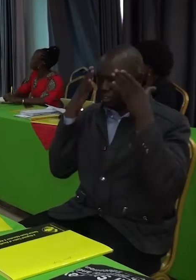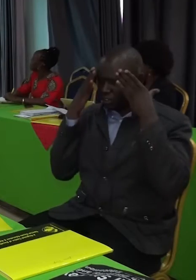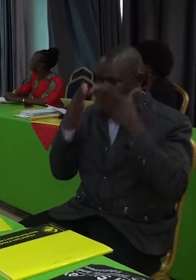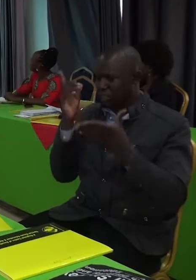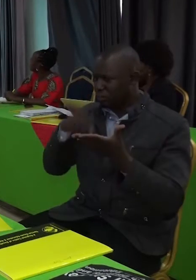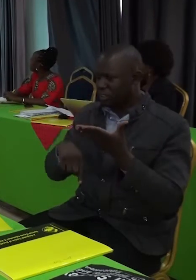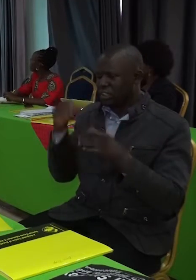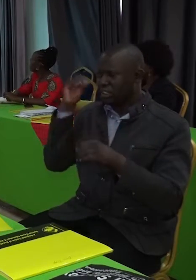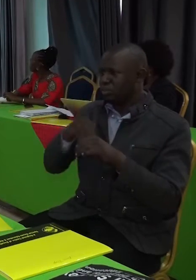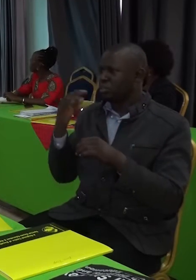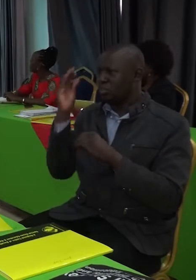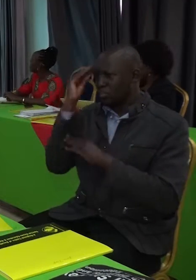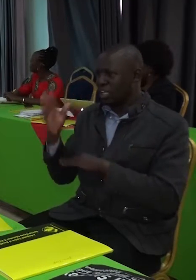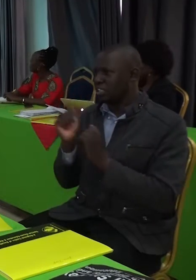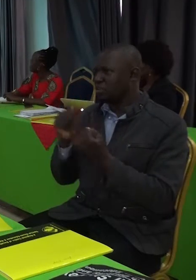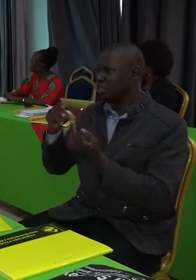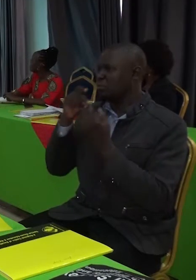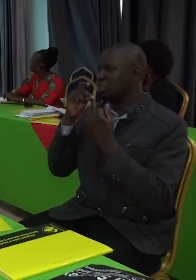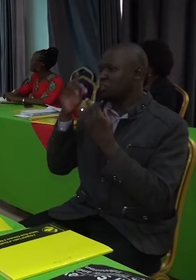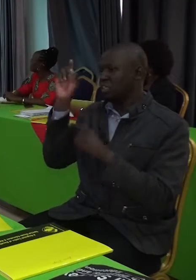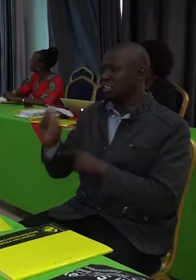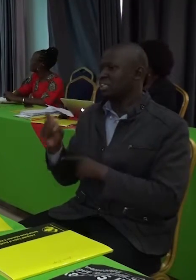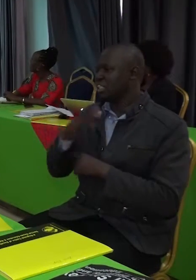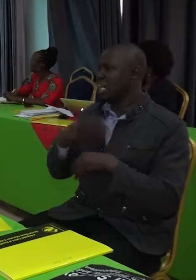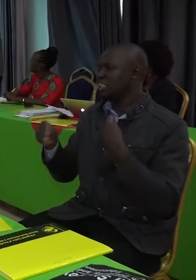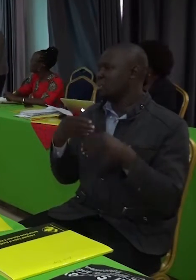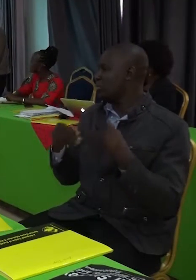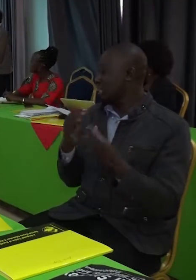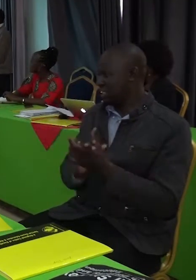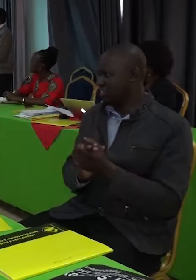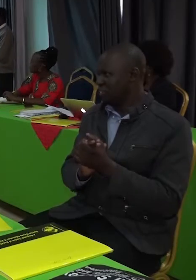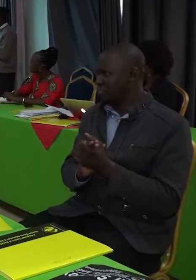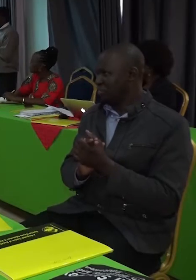inclusion of learners with special needs and disabilities. Let's move on.